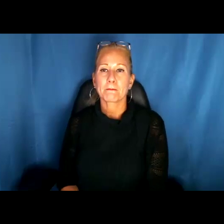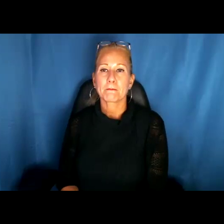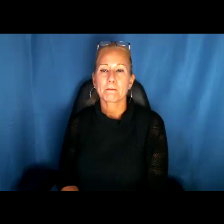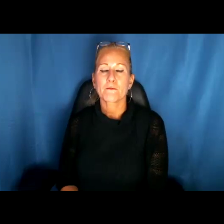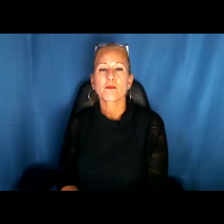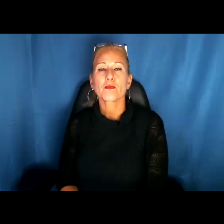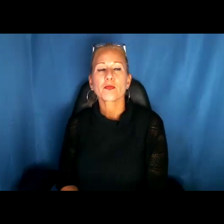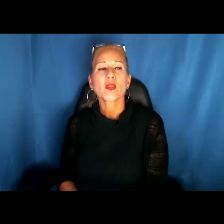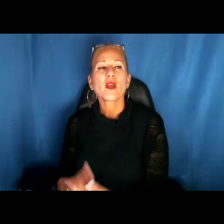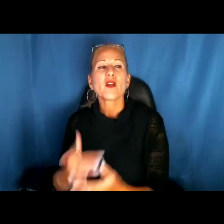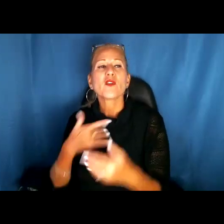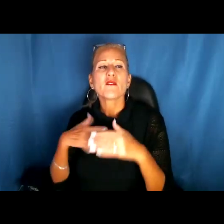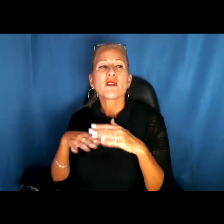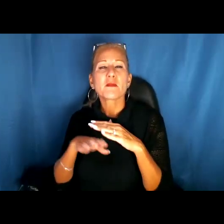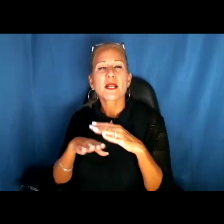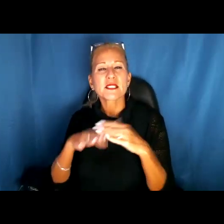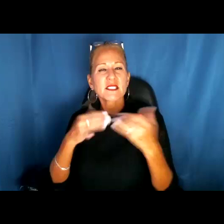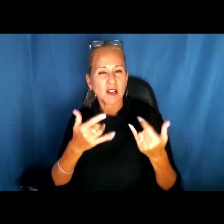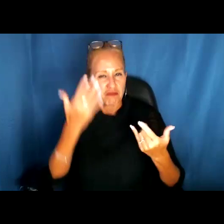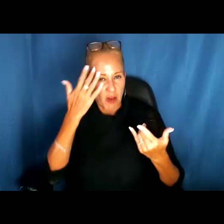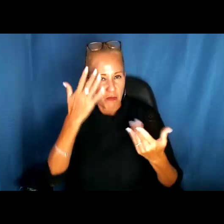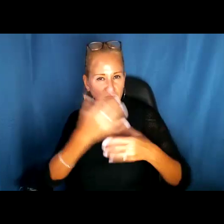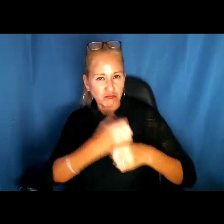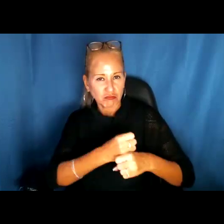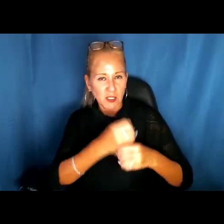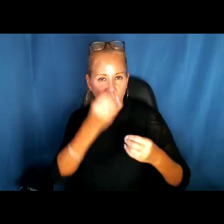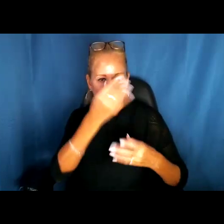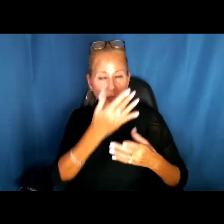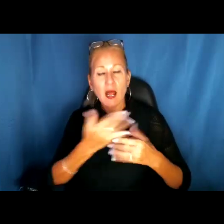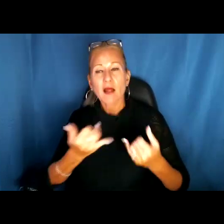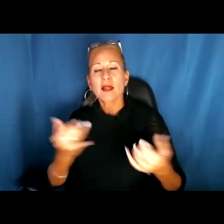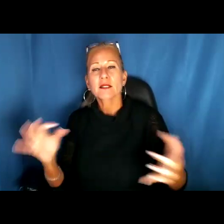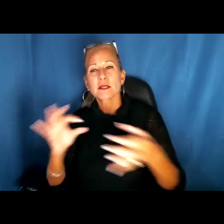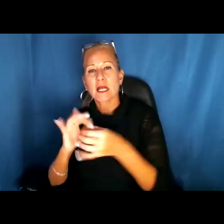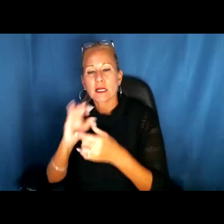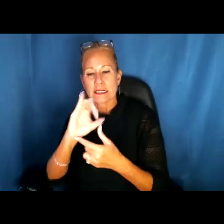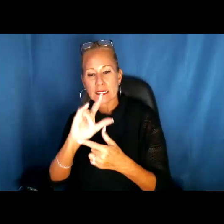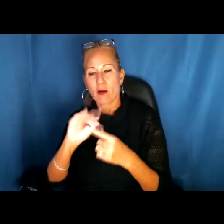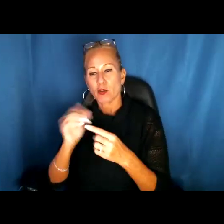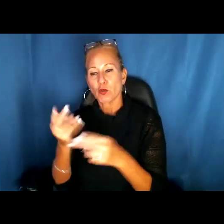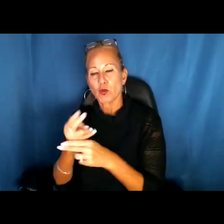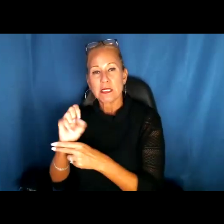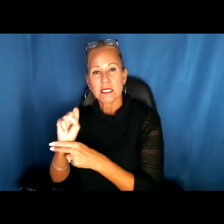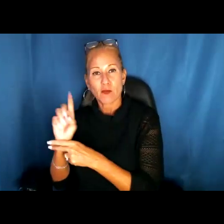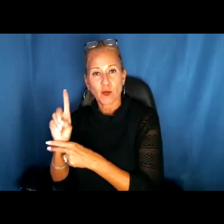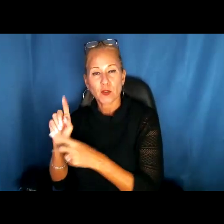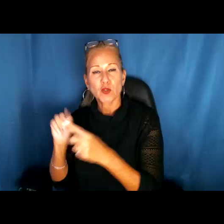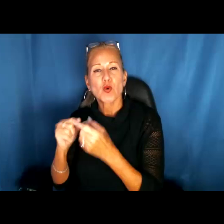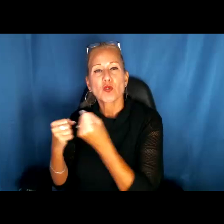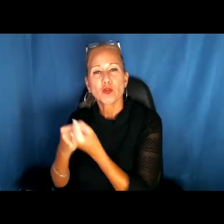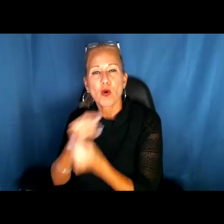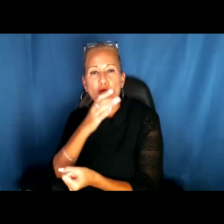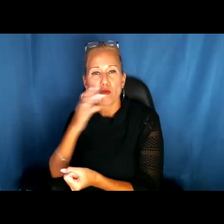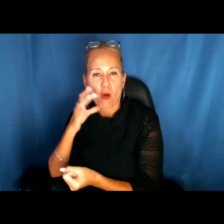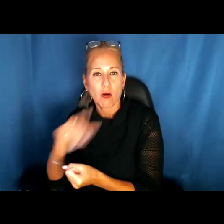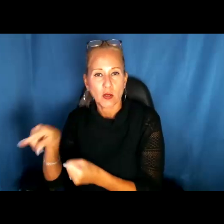Now that you have the basic info, let's connect the dots on how CILs can use self-direction to support rural transitions.